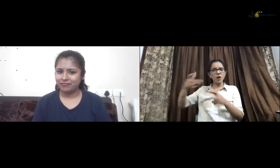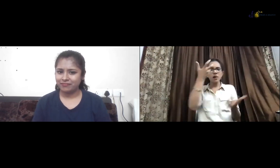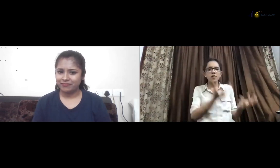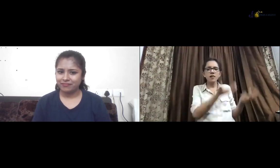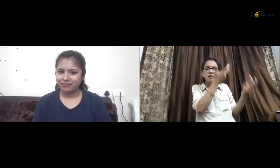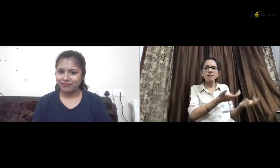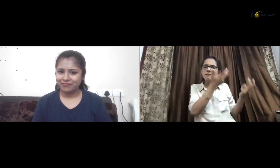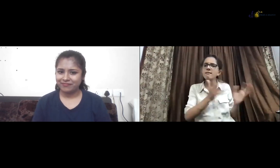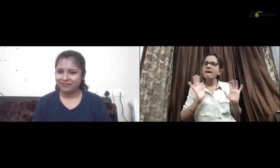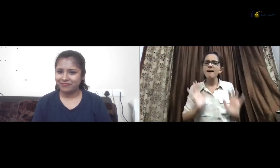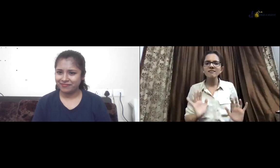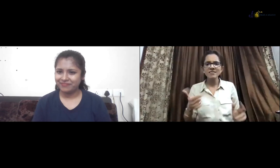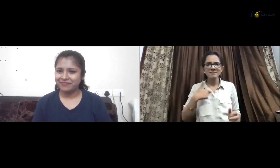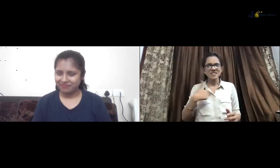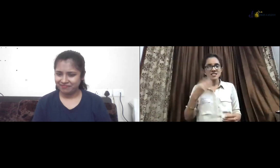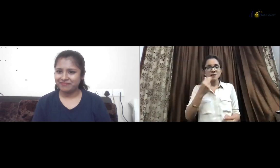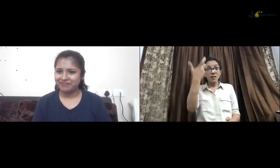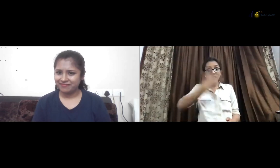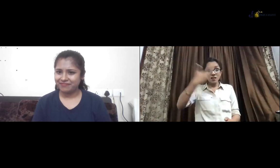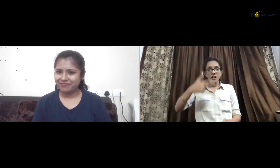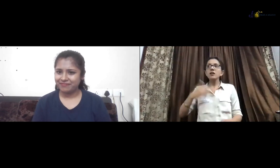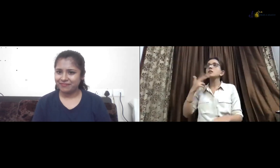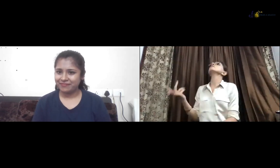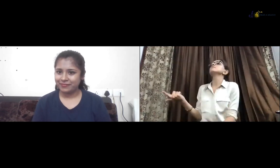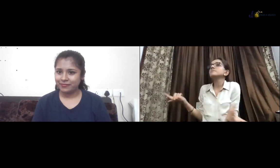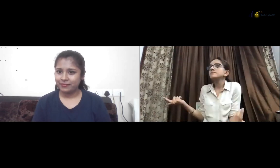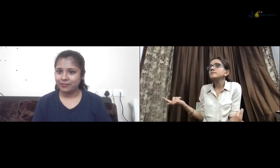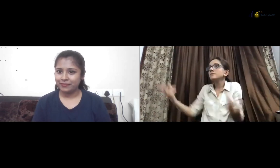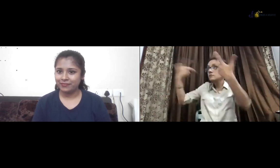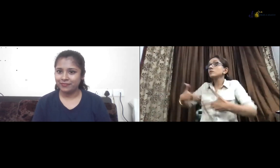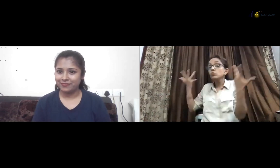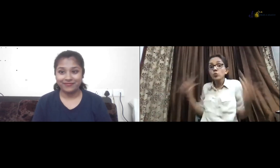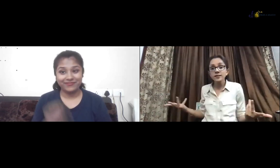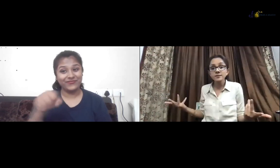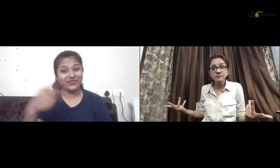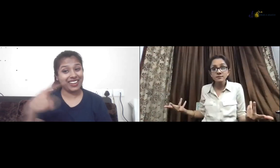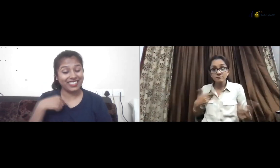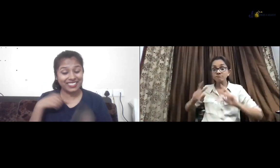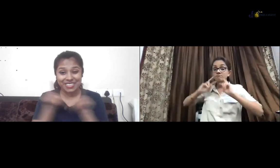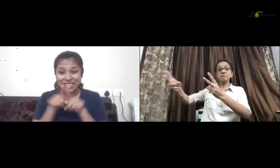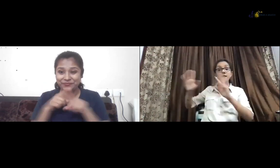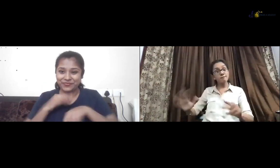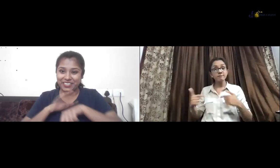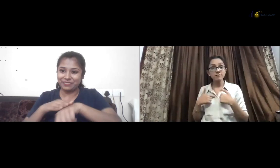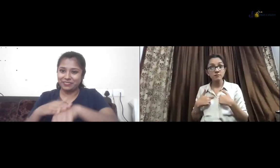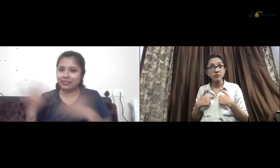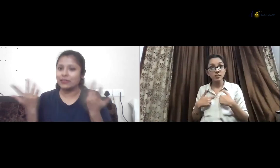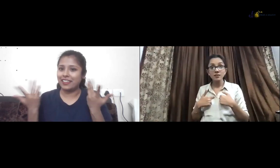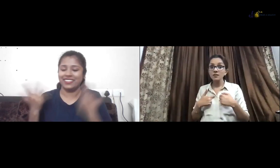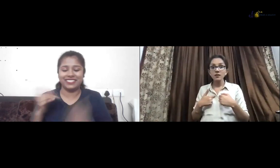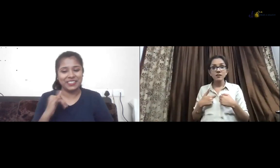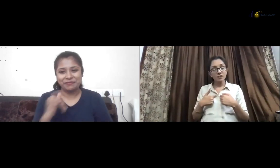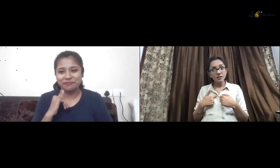him. And also on the roads, there are some people who would stare at me and I will ask them, why are you staring at